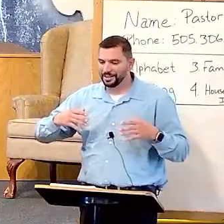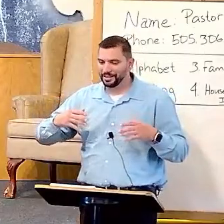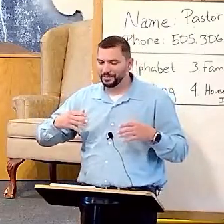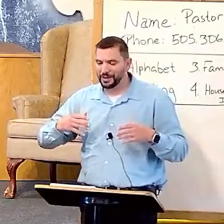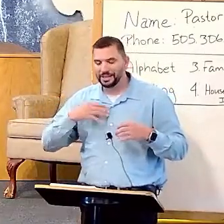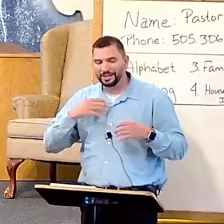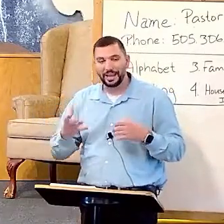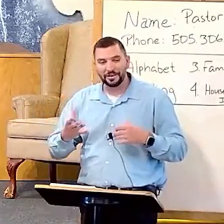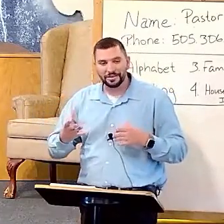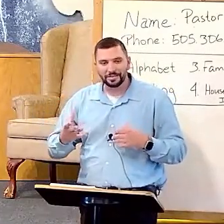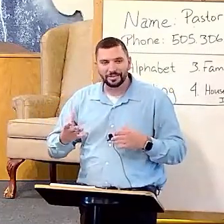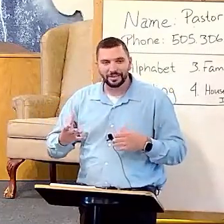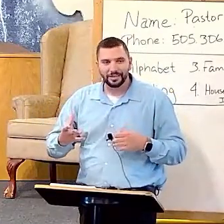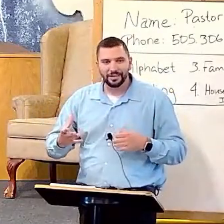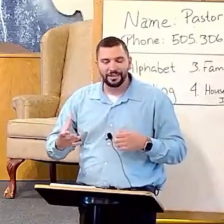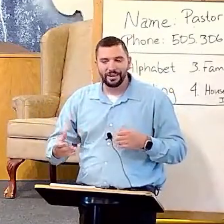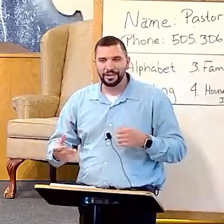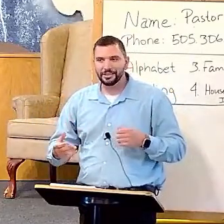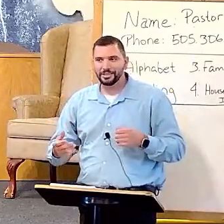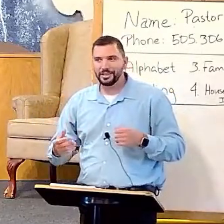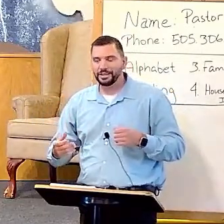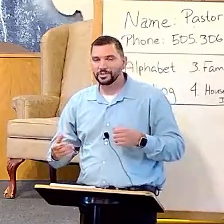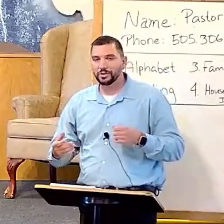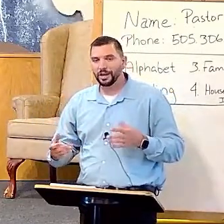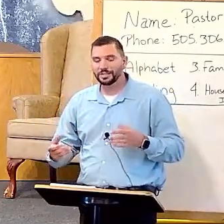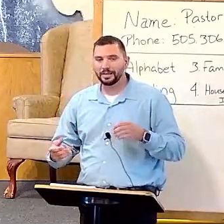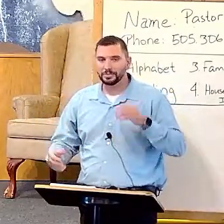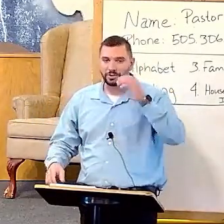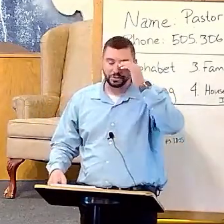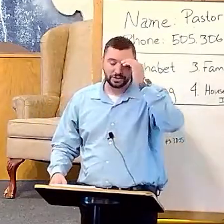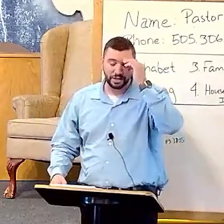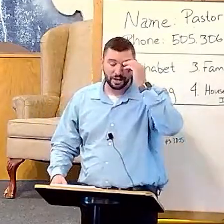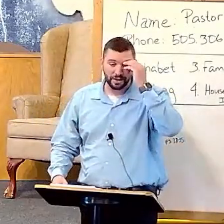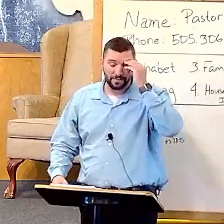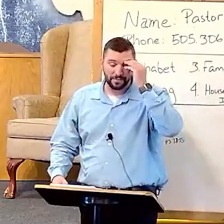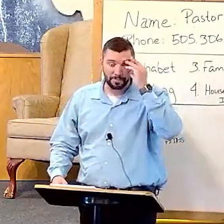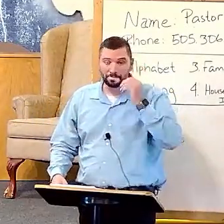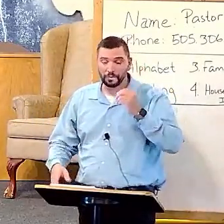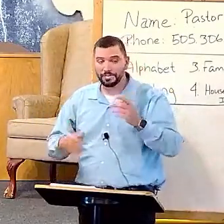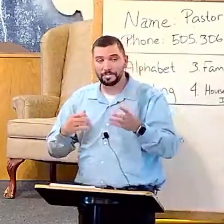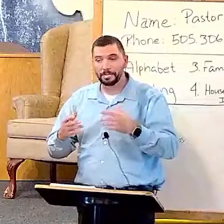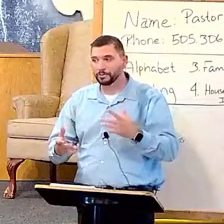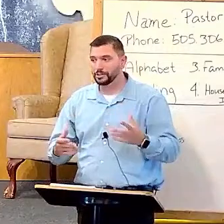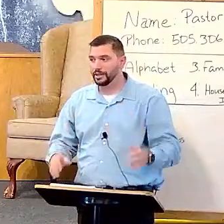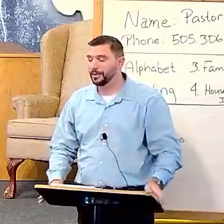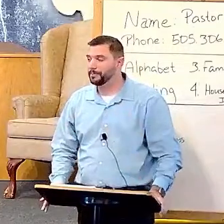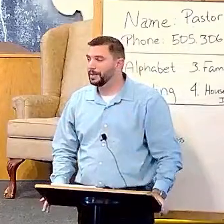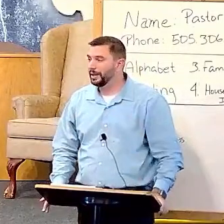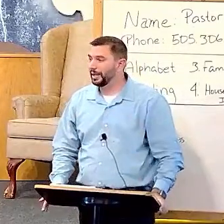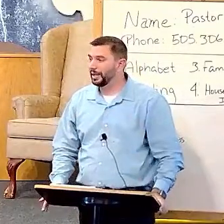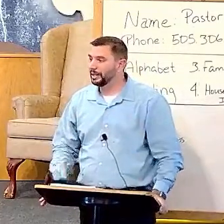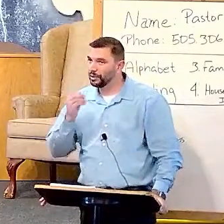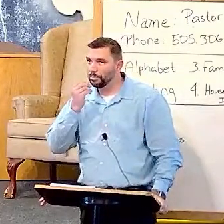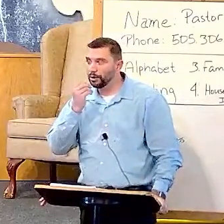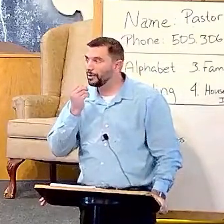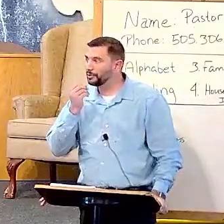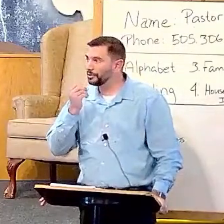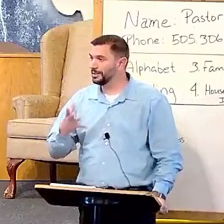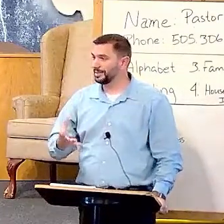we can hear, and so a lot of times you'll see a lot of deaf people, or even people just signing, and they'll blow out their